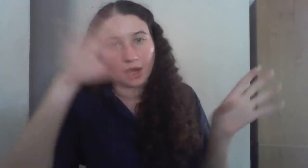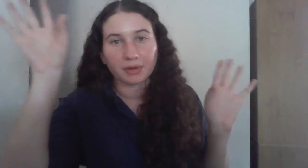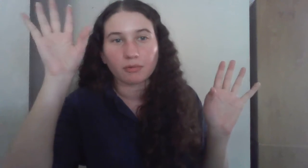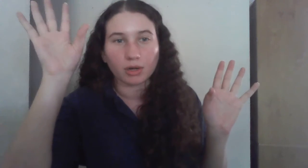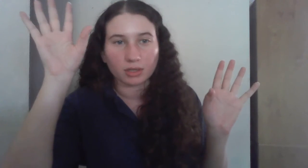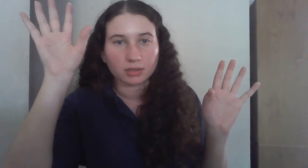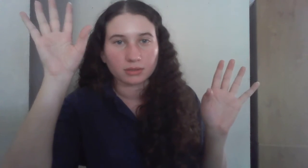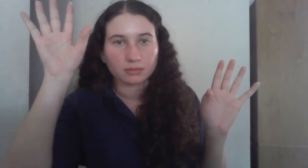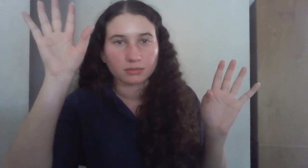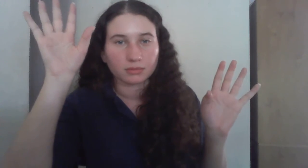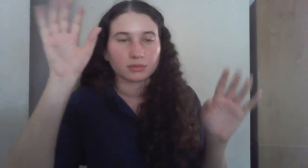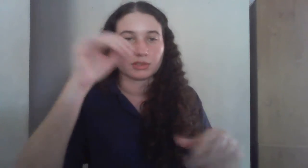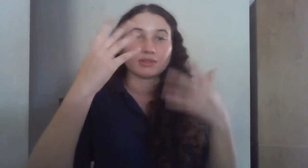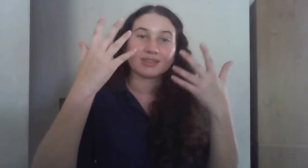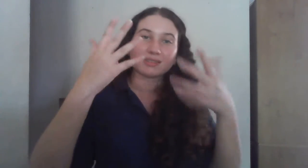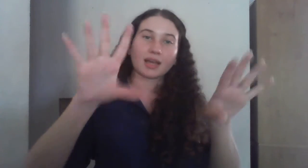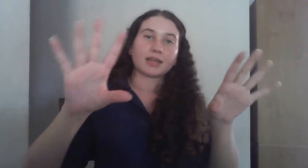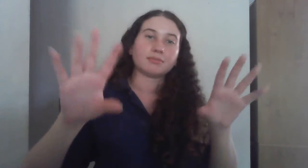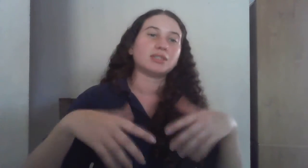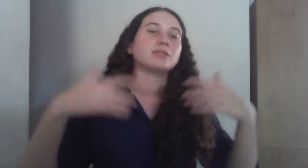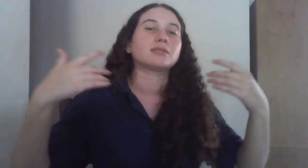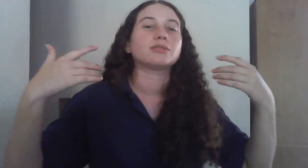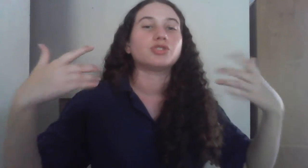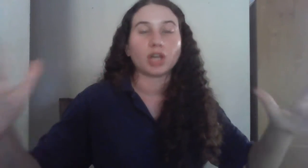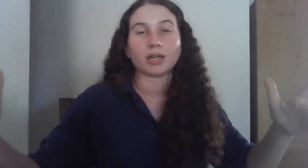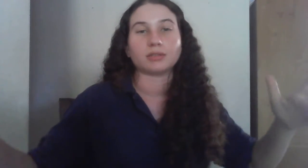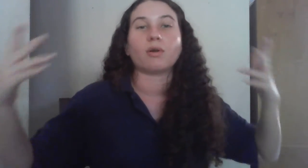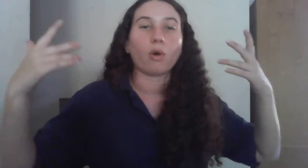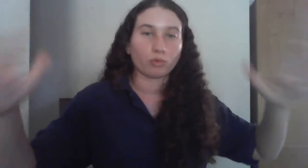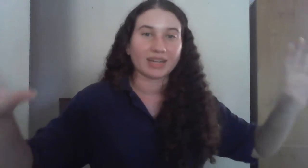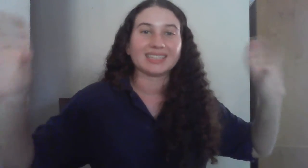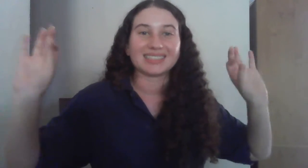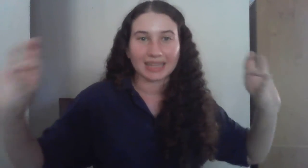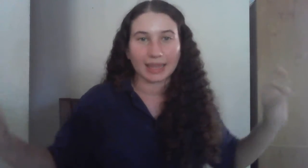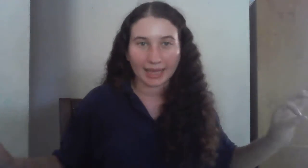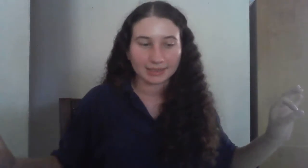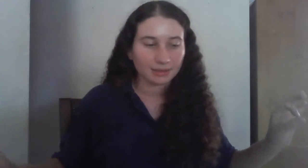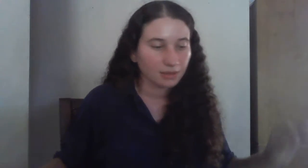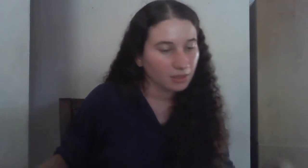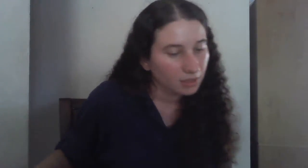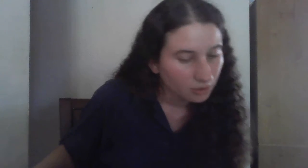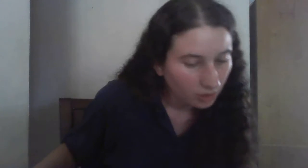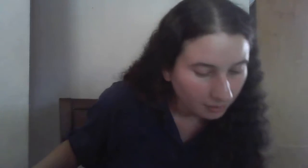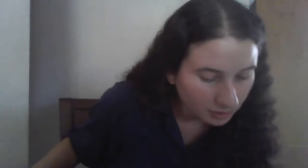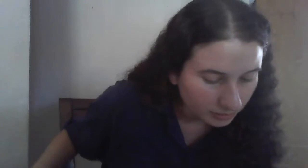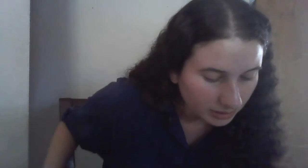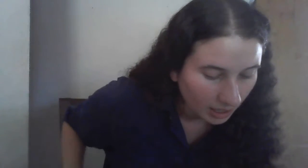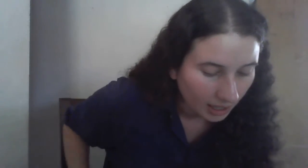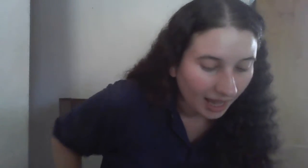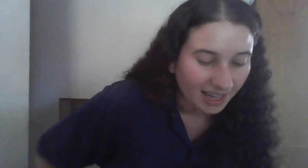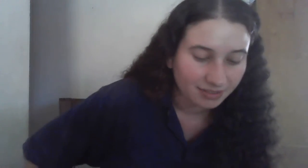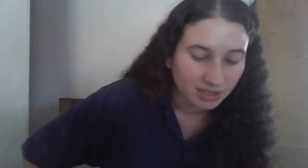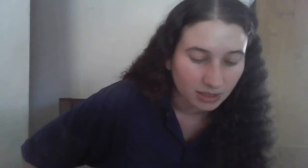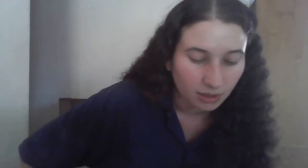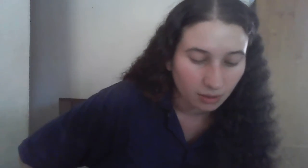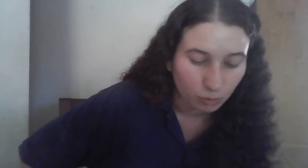already worked. So this sign means done, already did that. So how would you say, I have seen the